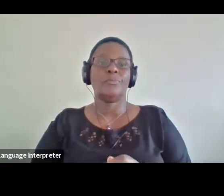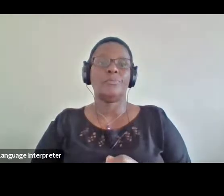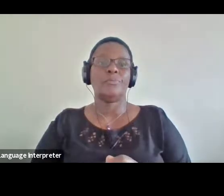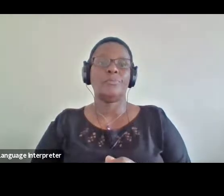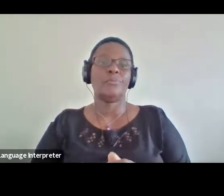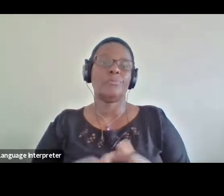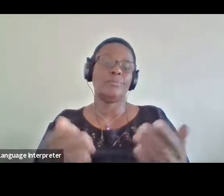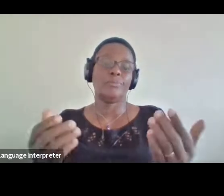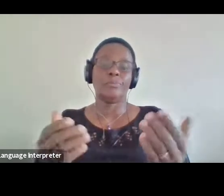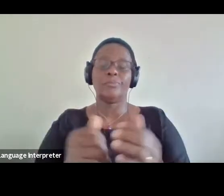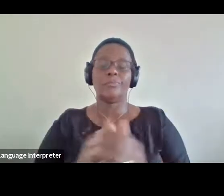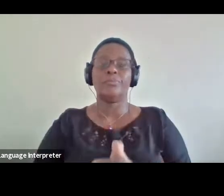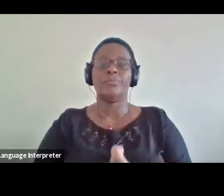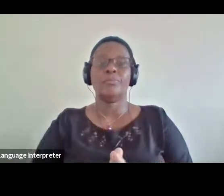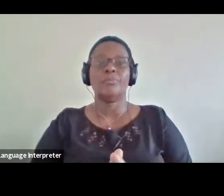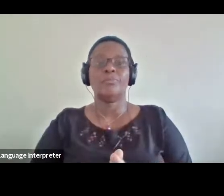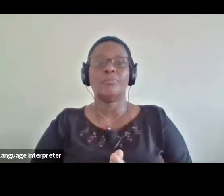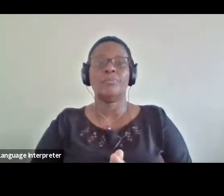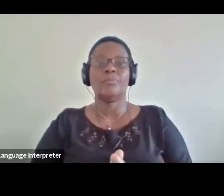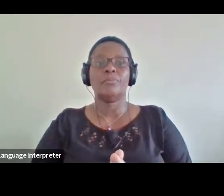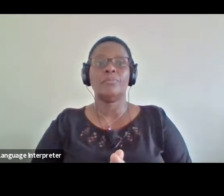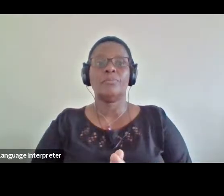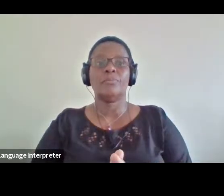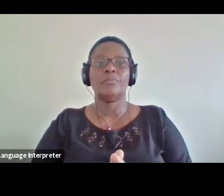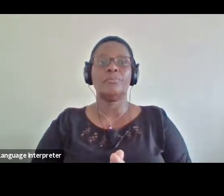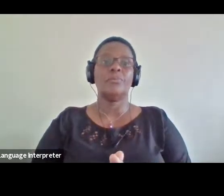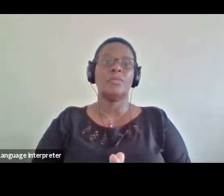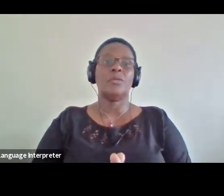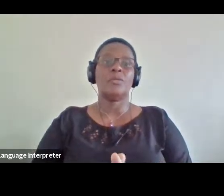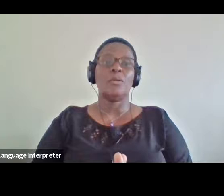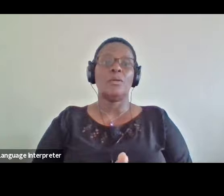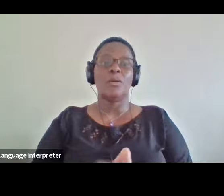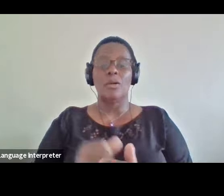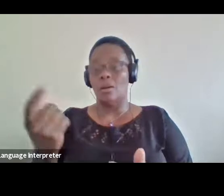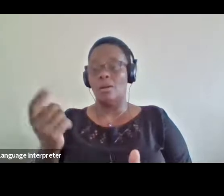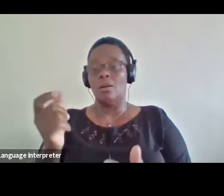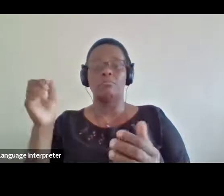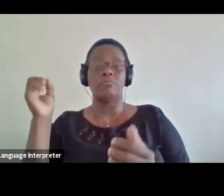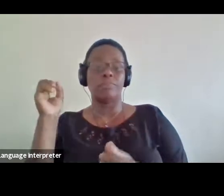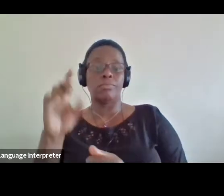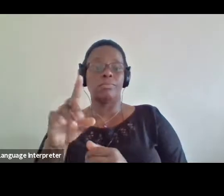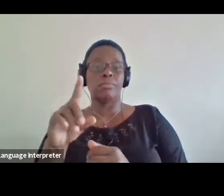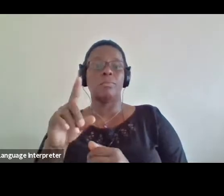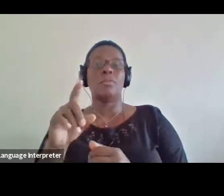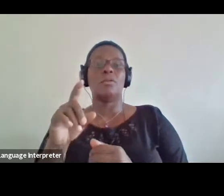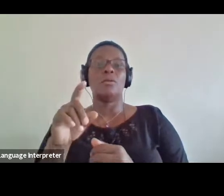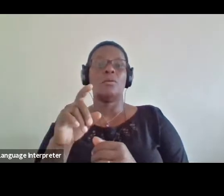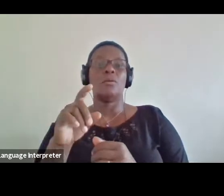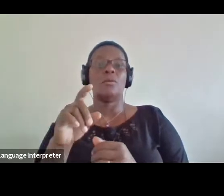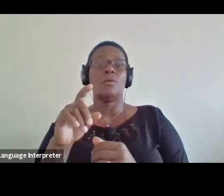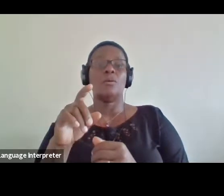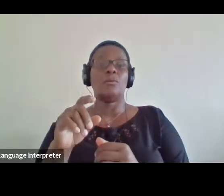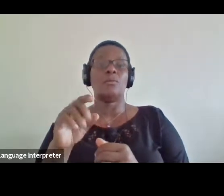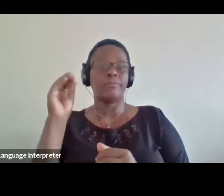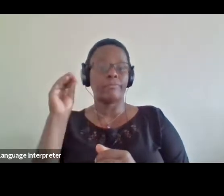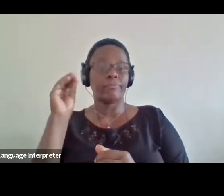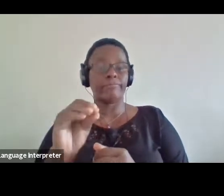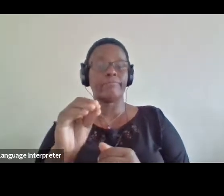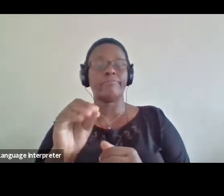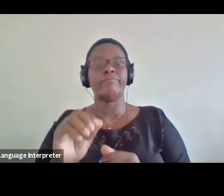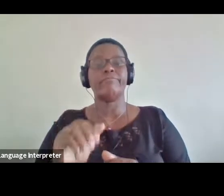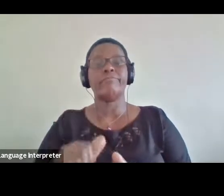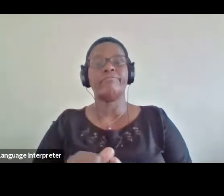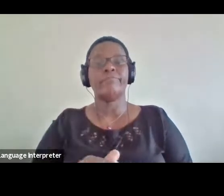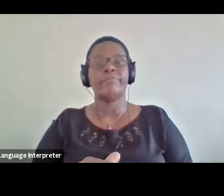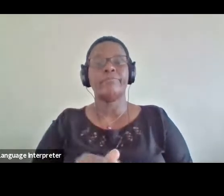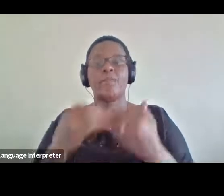Has the campaign recorded any success in Africa? This is coming from one of our participants. Sorry, SM, thank you for your